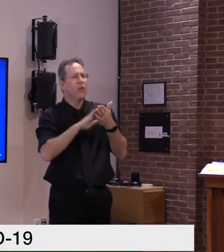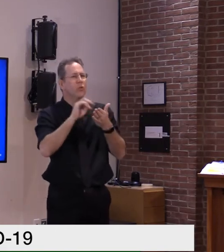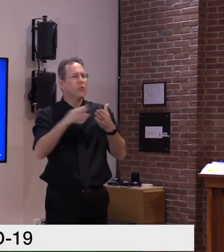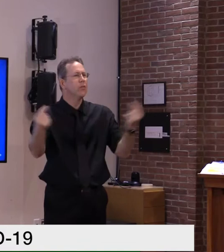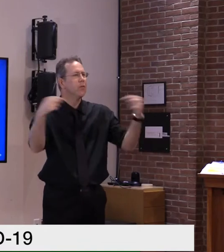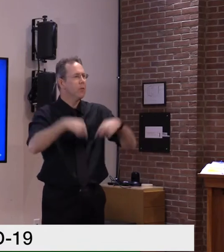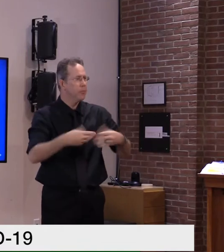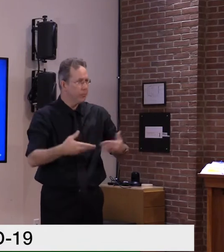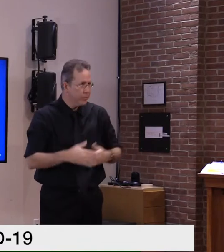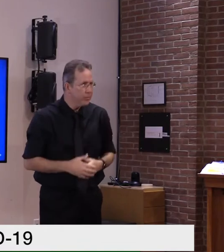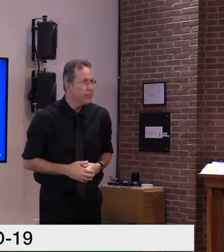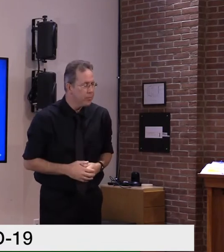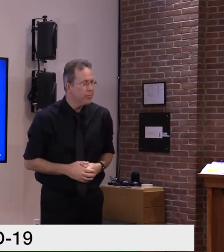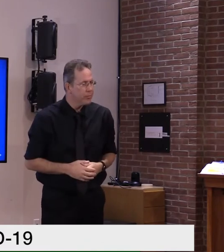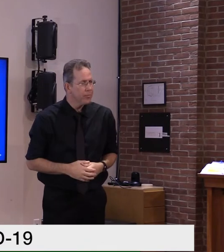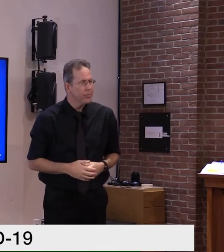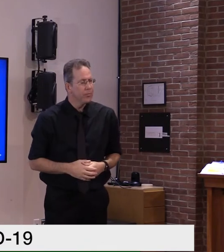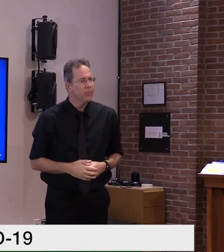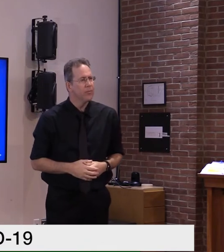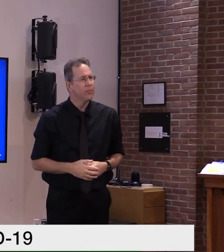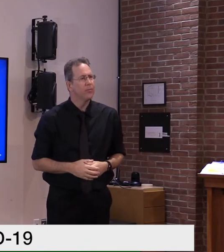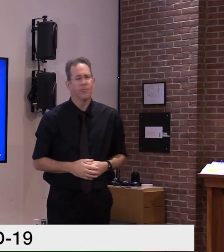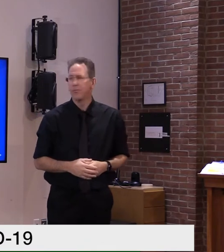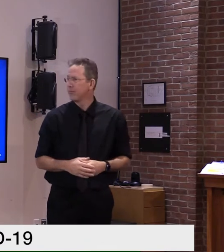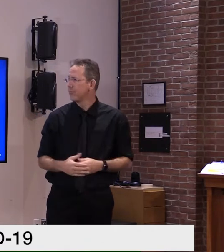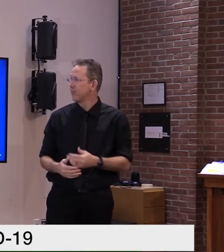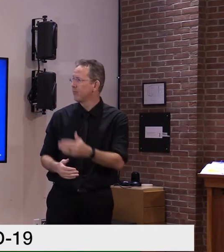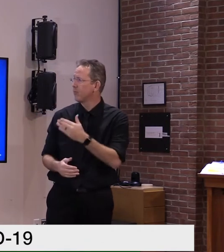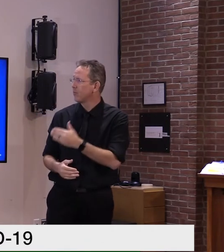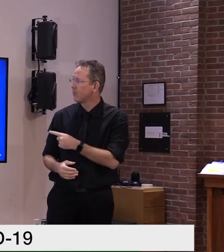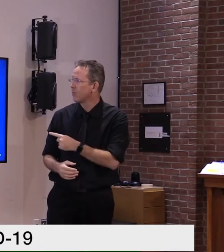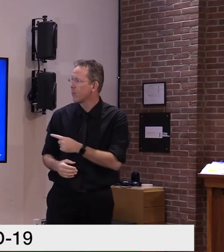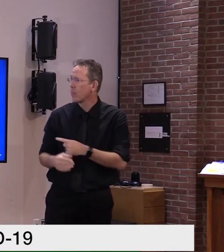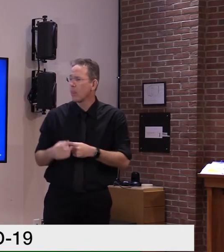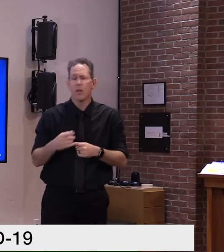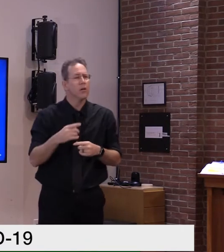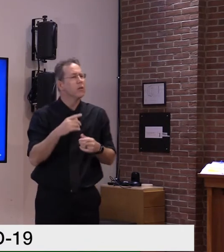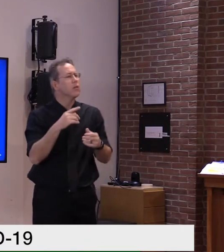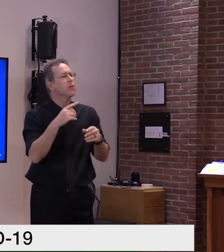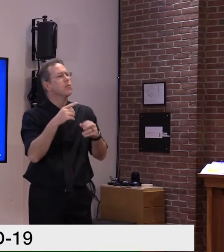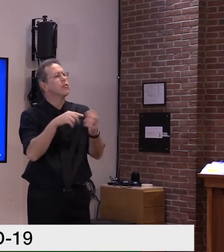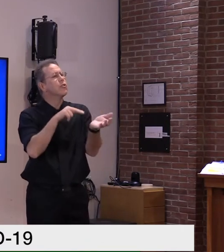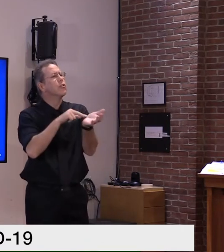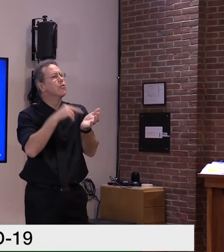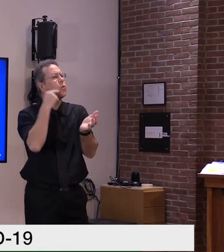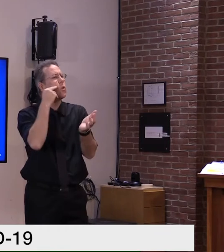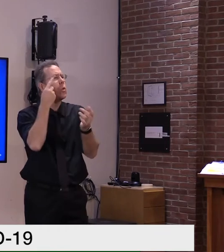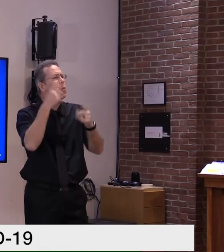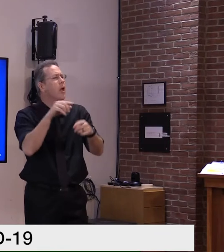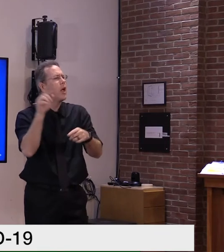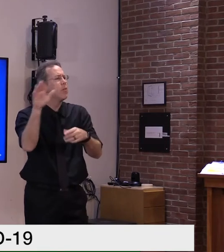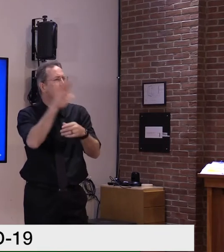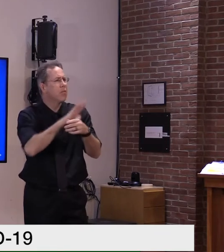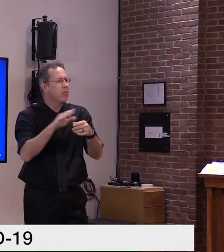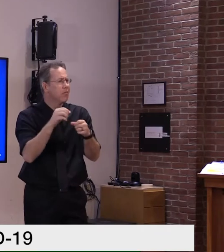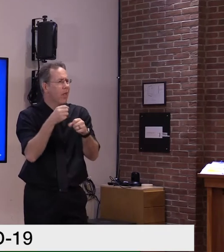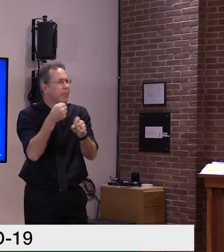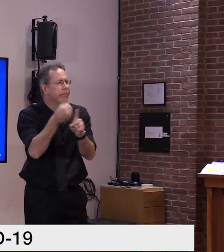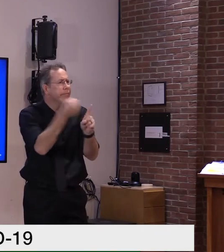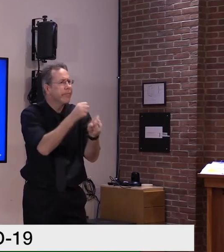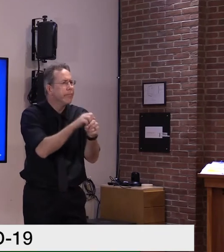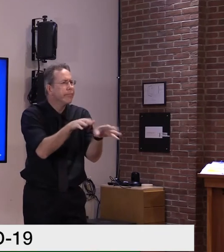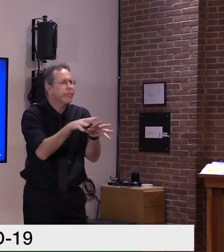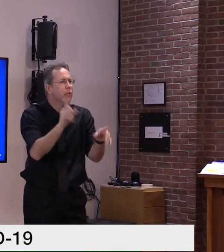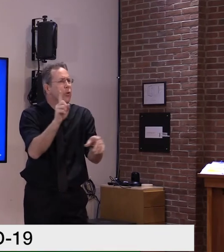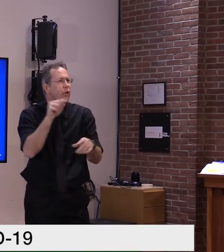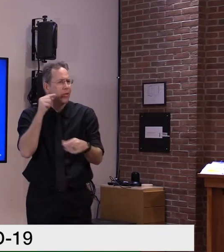Since the last update last week, there are two active outbreaks that were added to the chart, bringing the total active number of